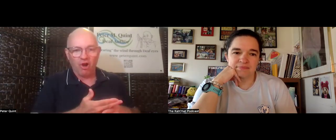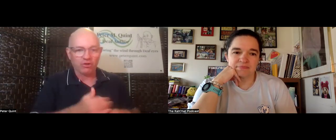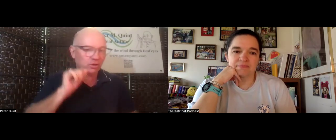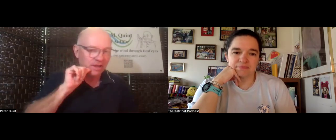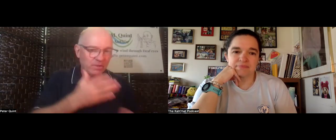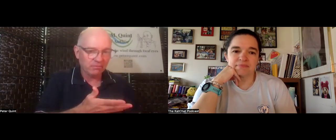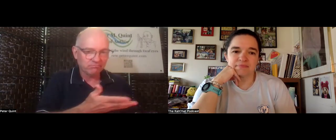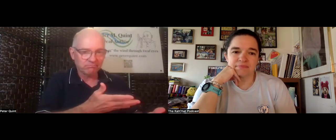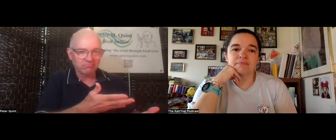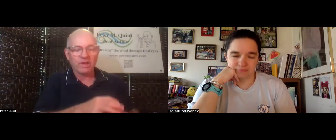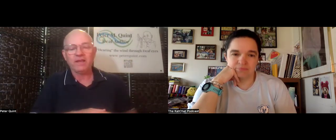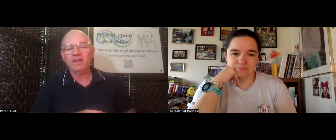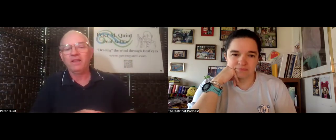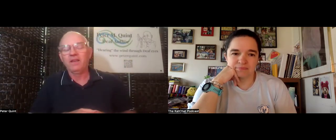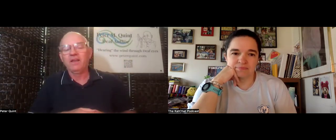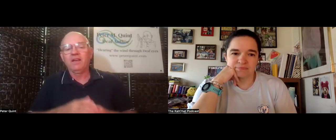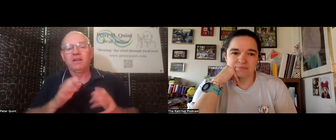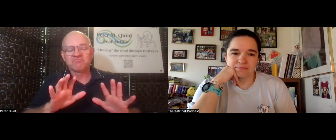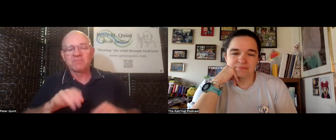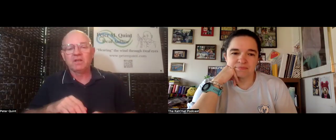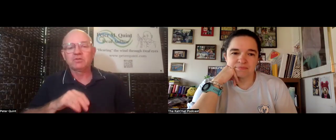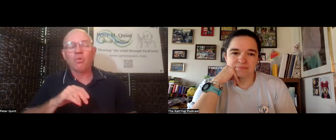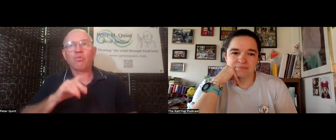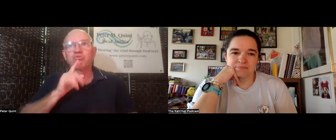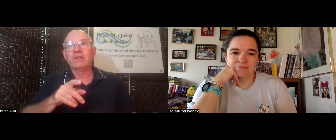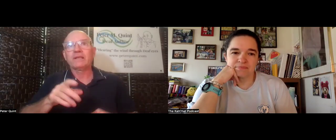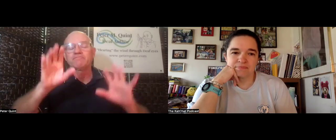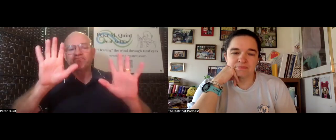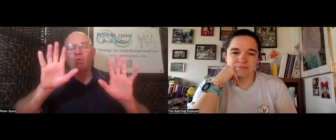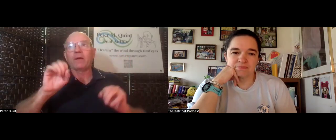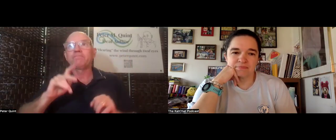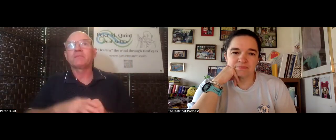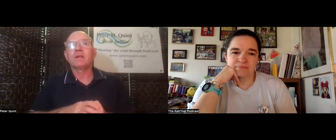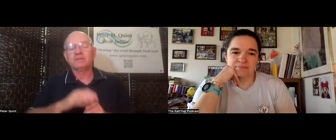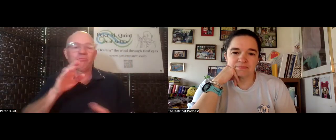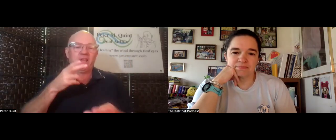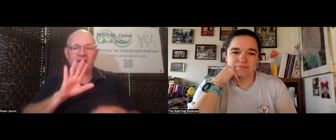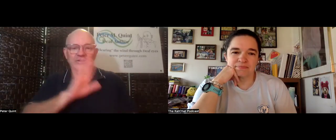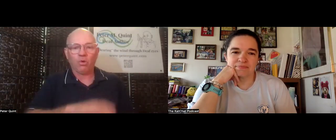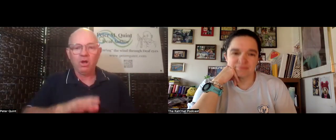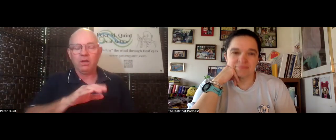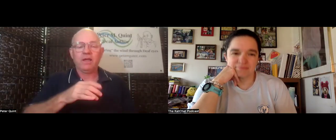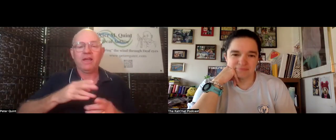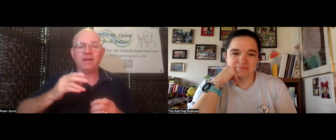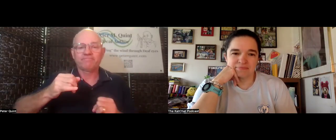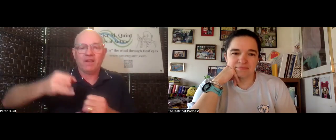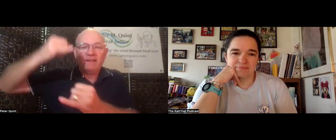her daughter Amy. Okay. So really, okay. So